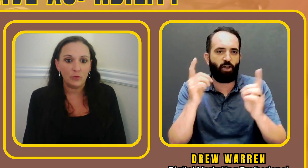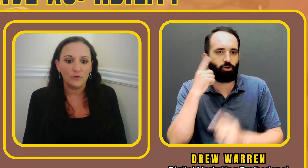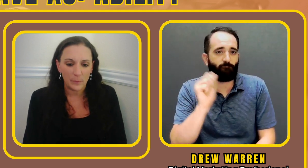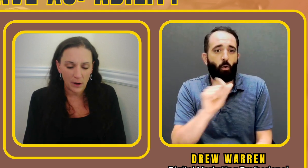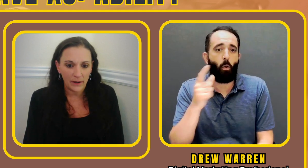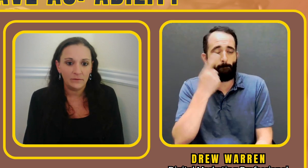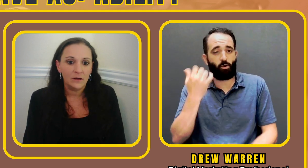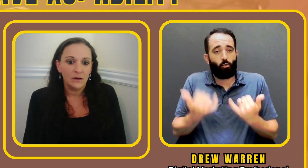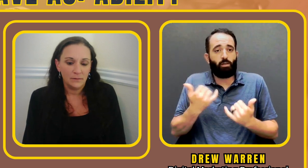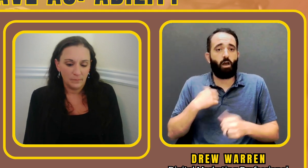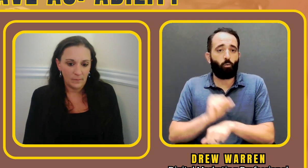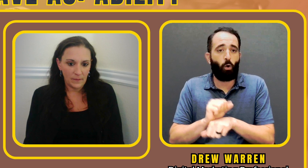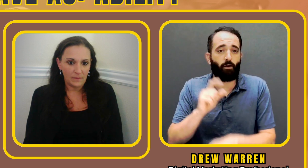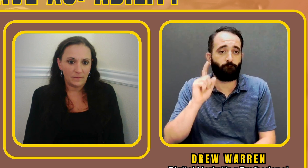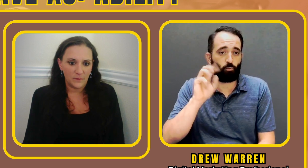hopefully improving on